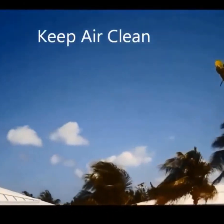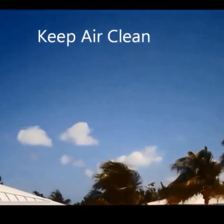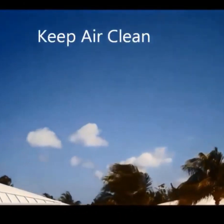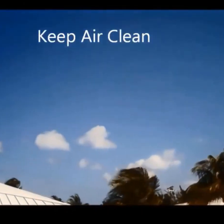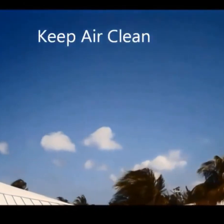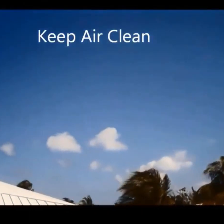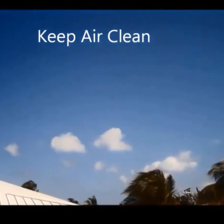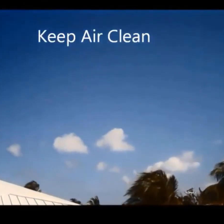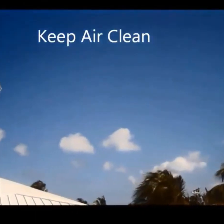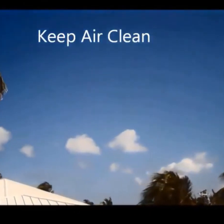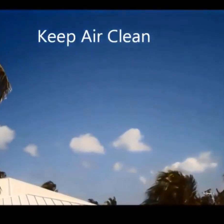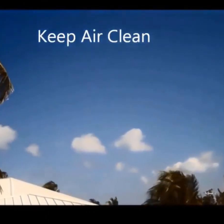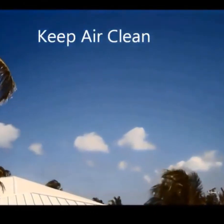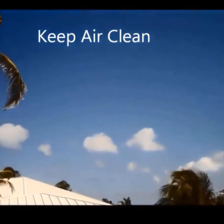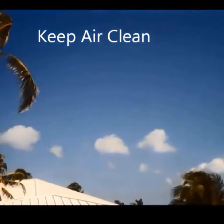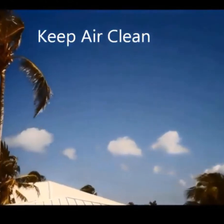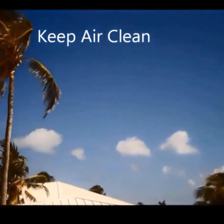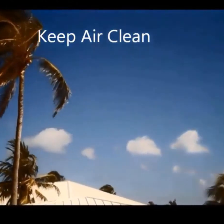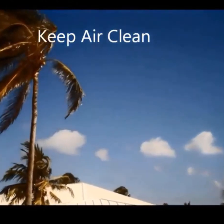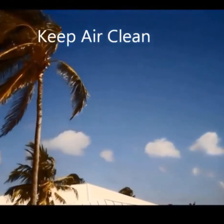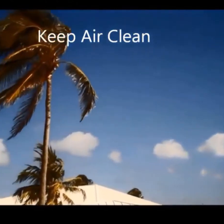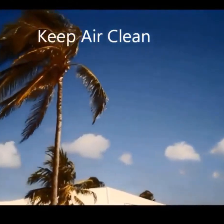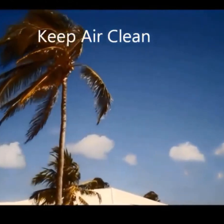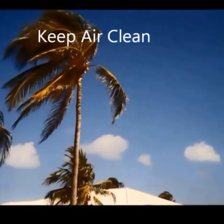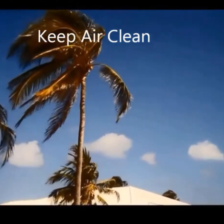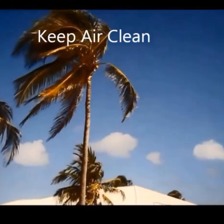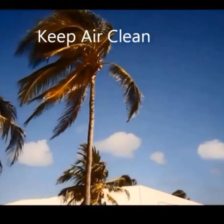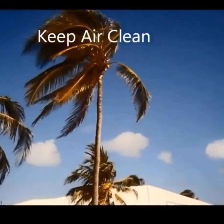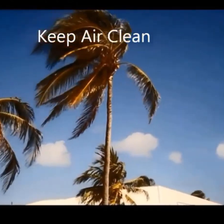Keep air clean.